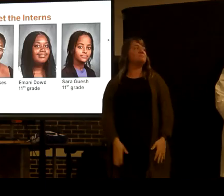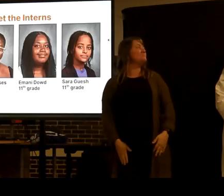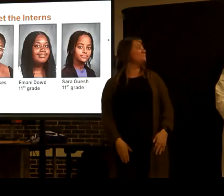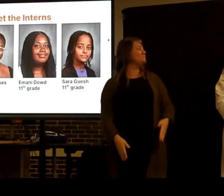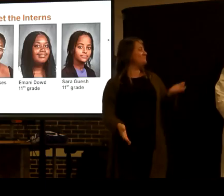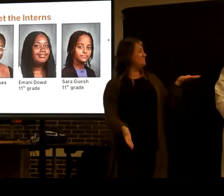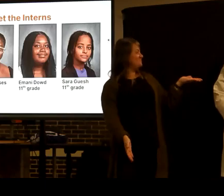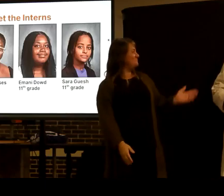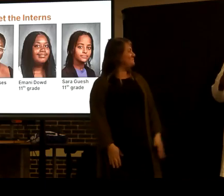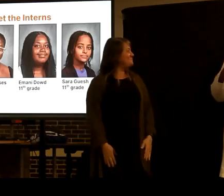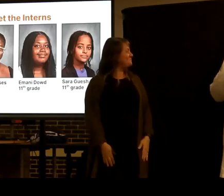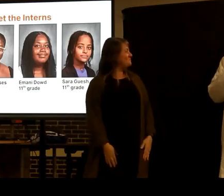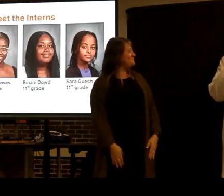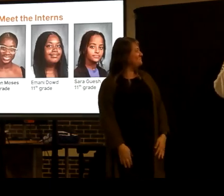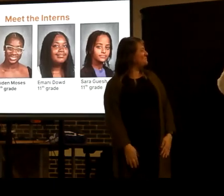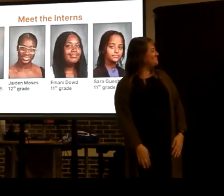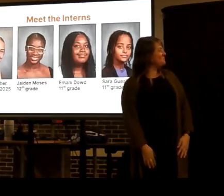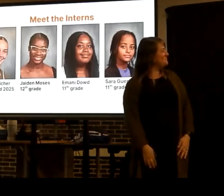in nutrition.